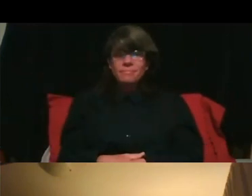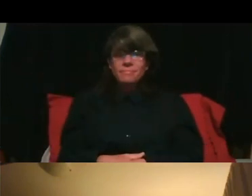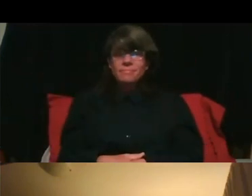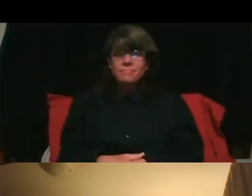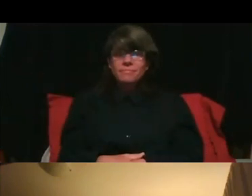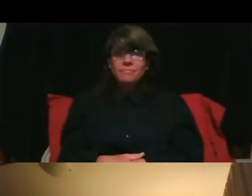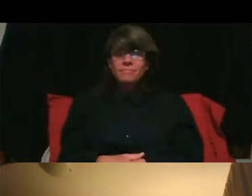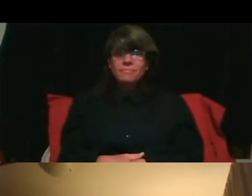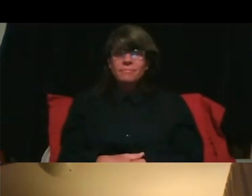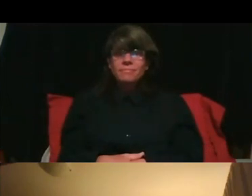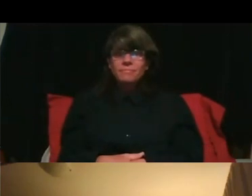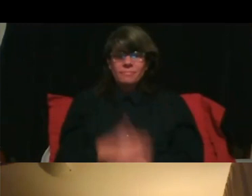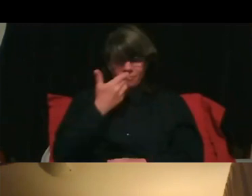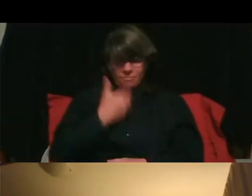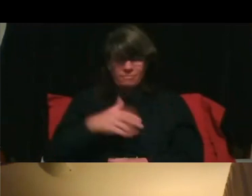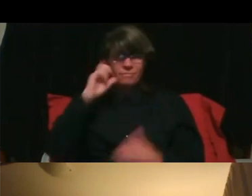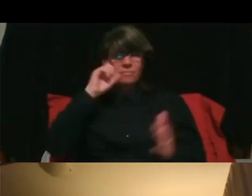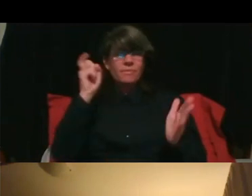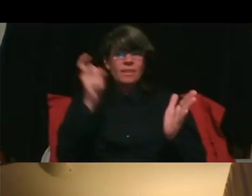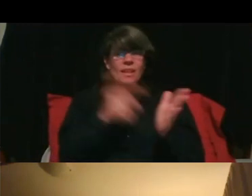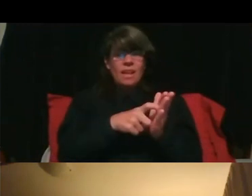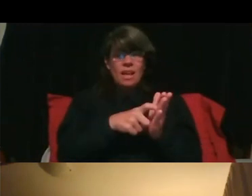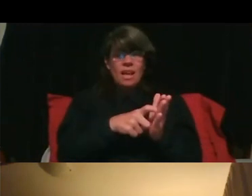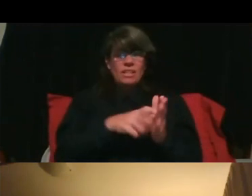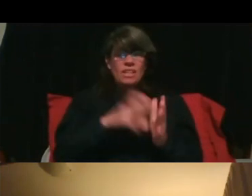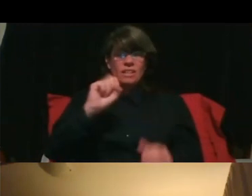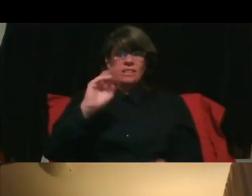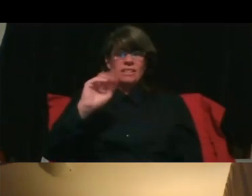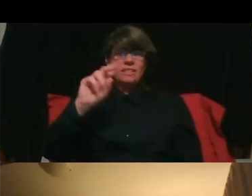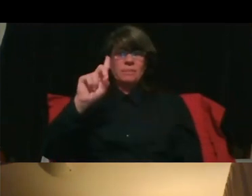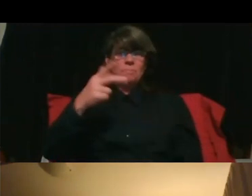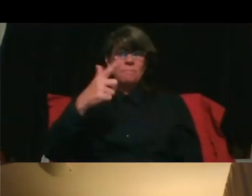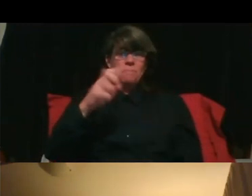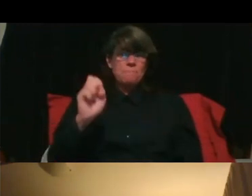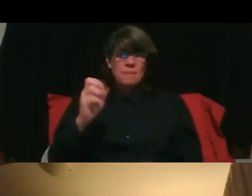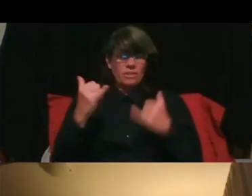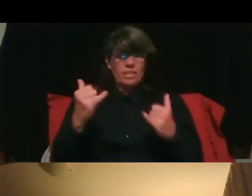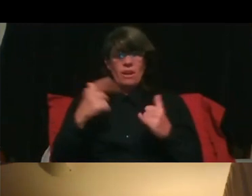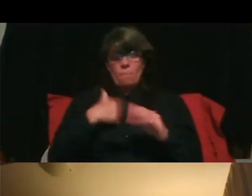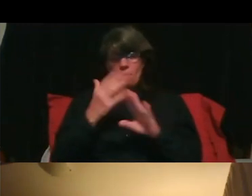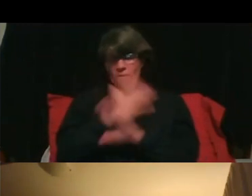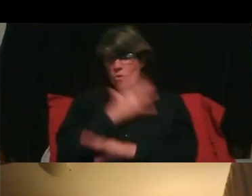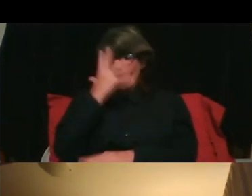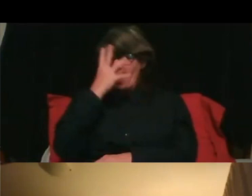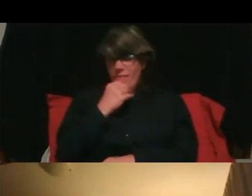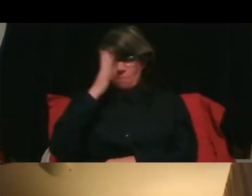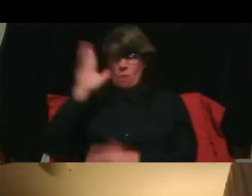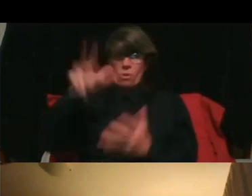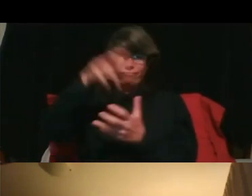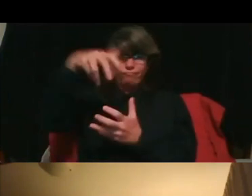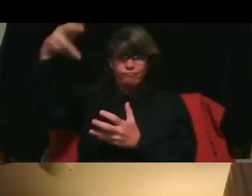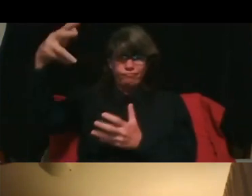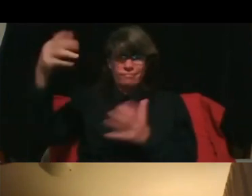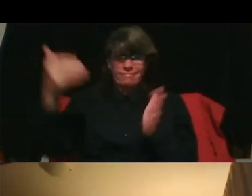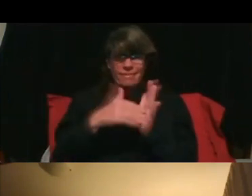I acknowledge the smudging. I'm not smudging at the moment, but I'm going to smudge before I go to bed tonight.